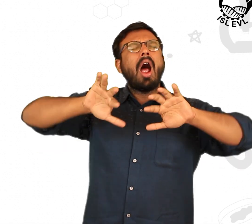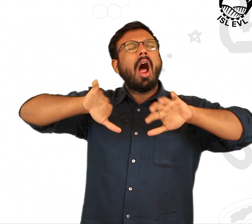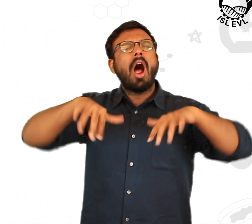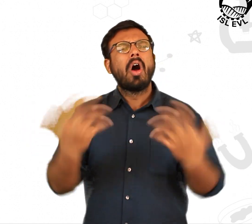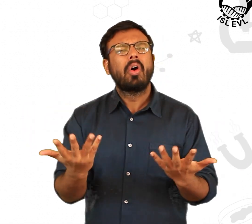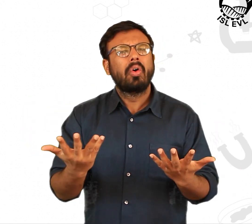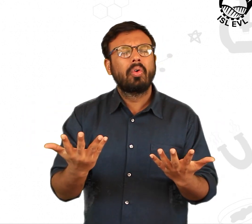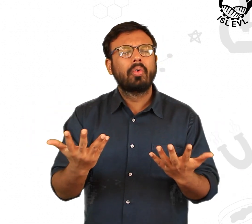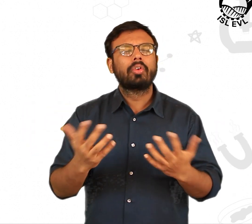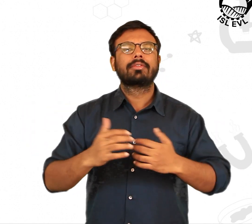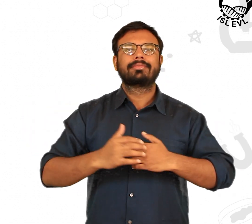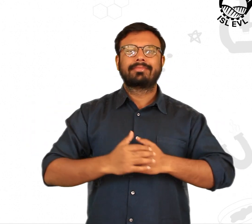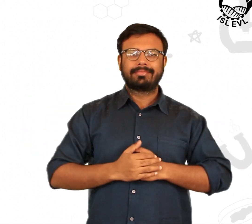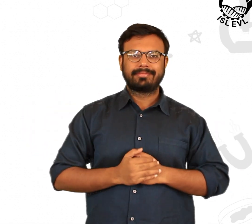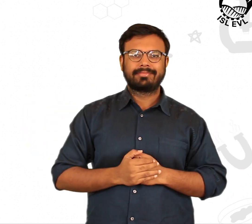leopard?